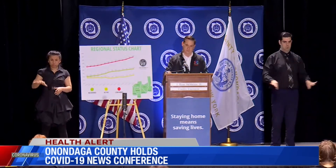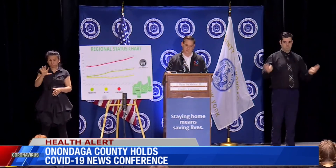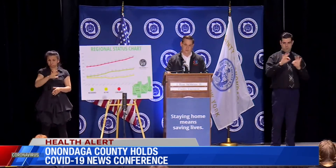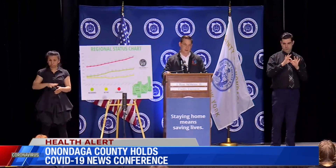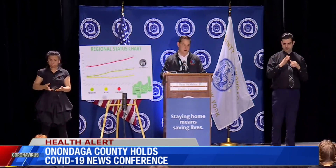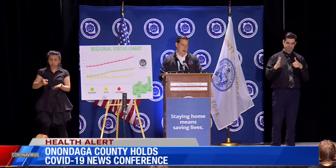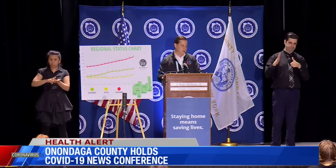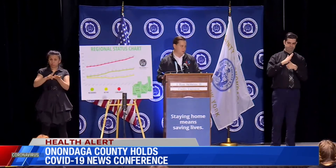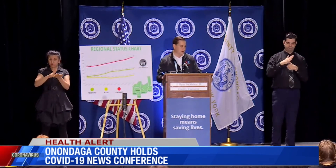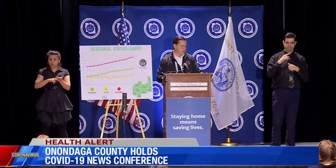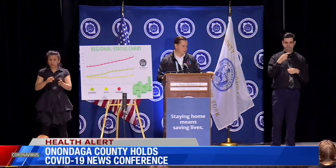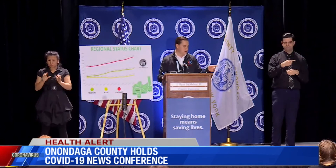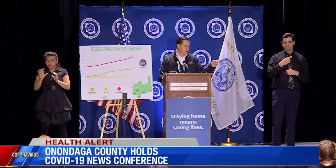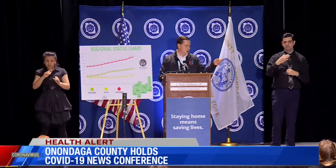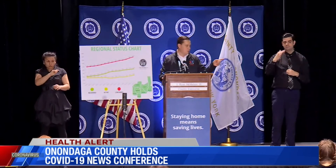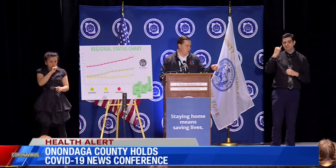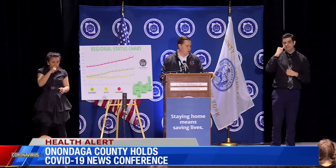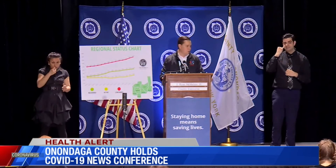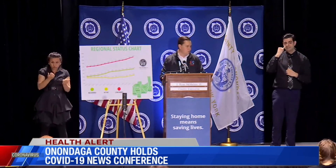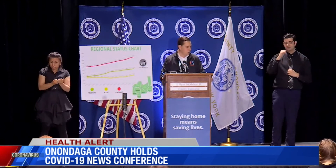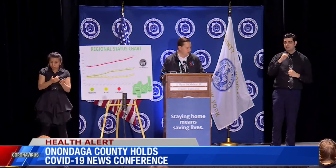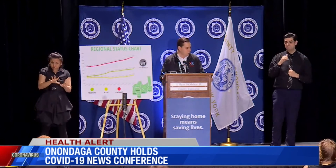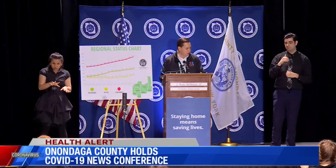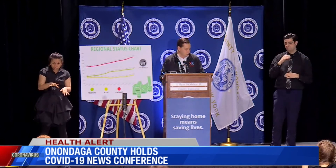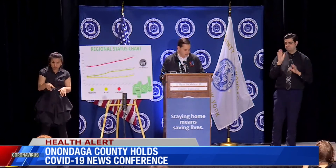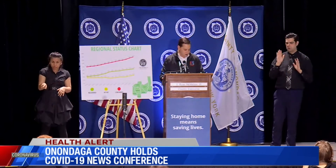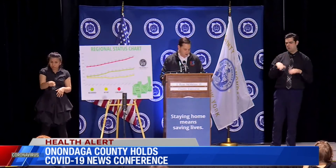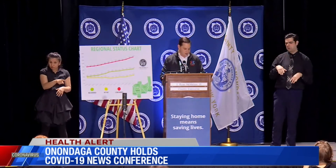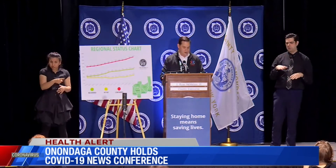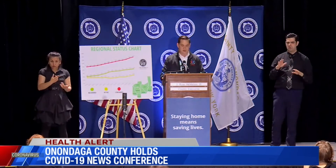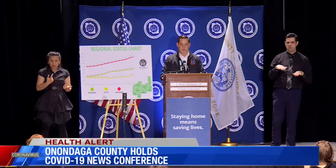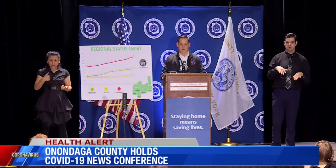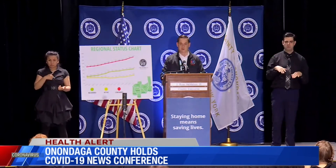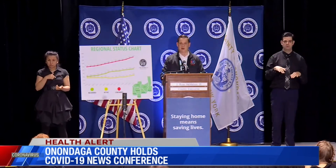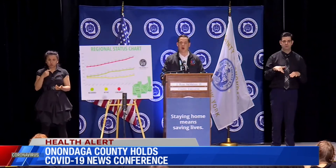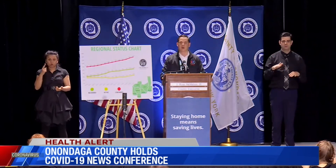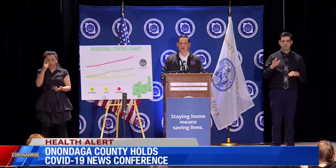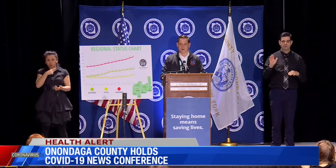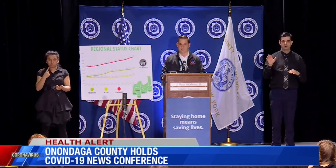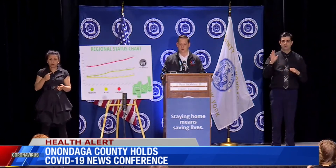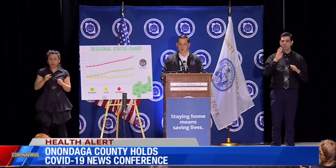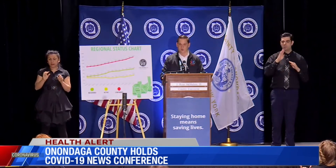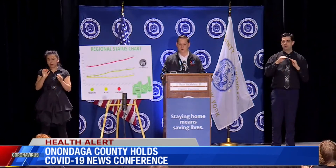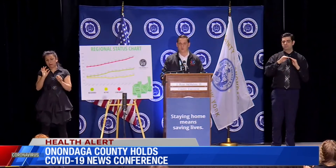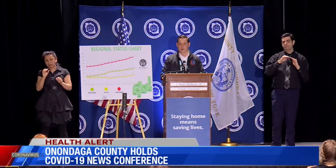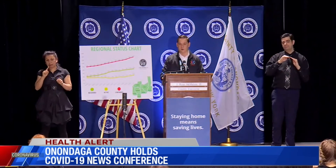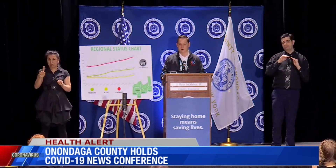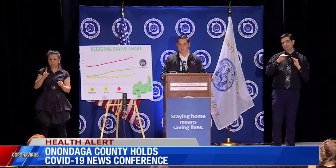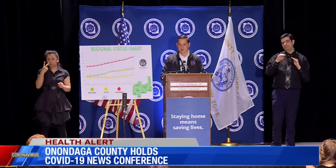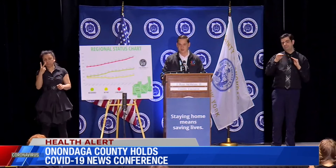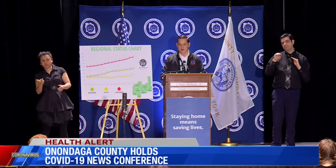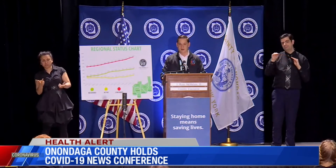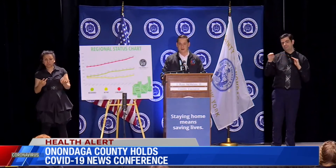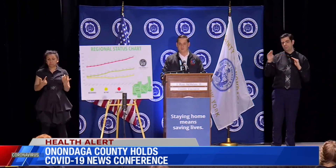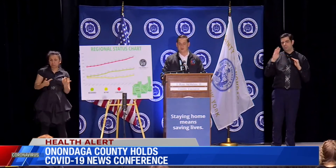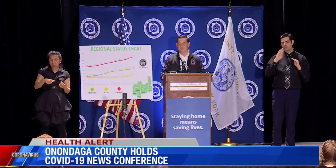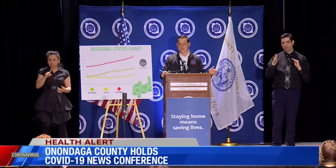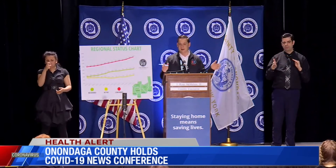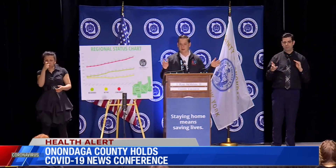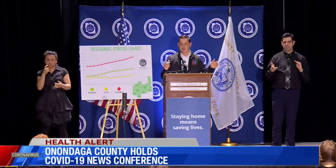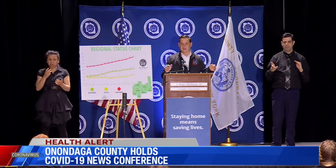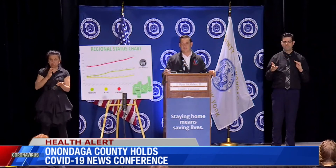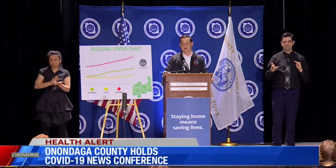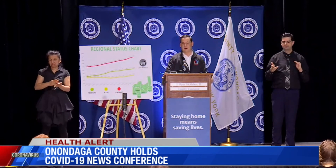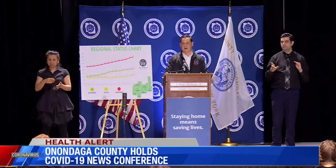flatter. And our active cases would be almost at 100 if we weren't doing what we were doing. And we